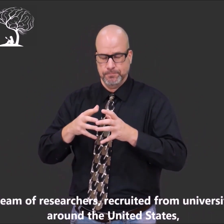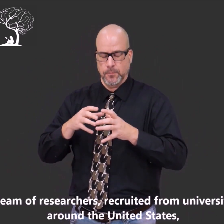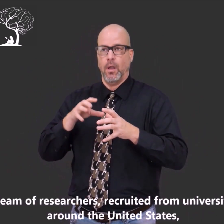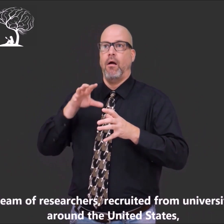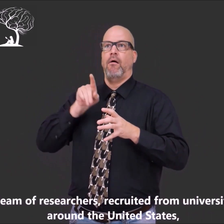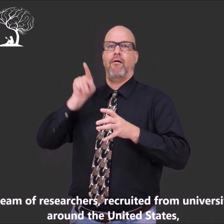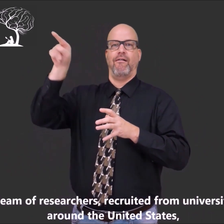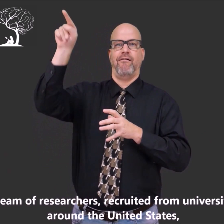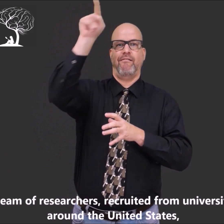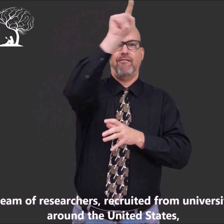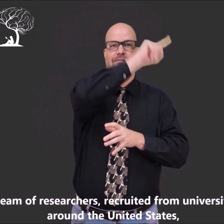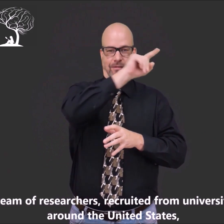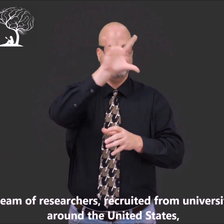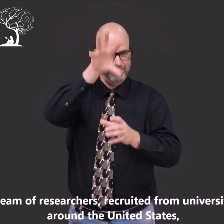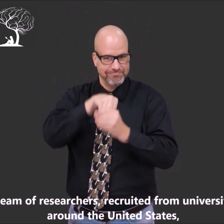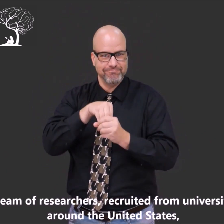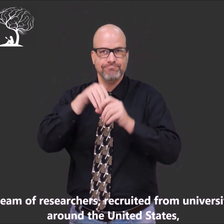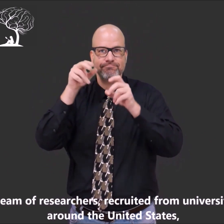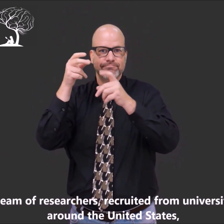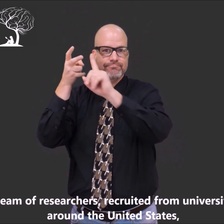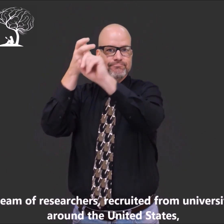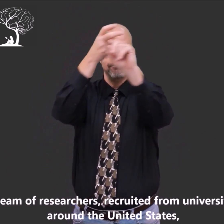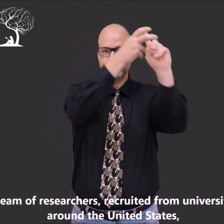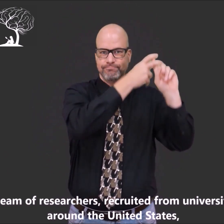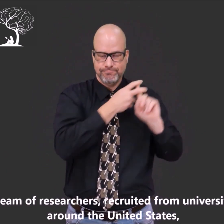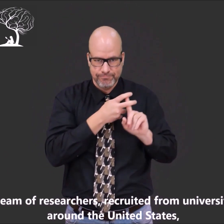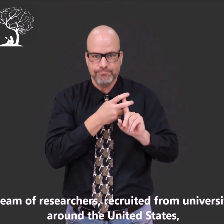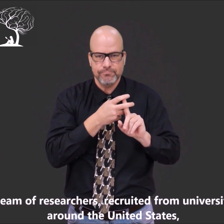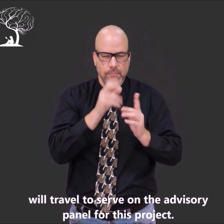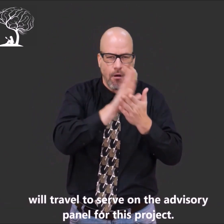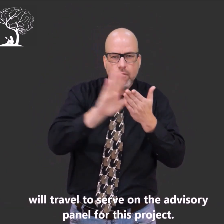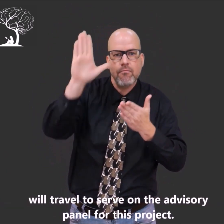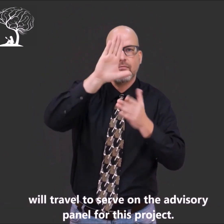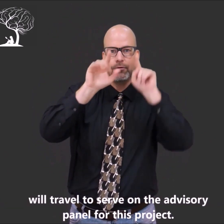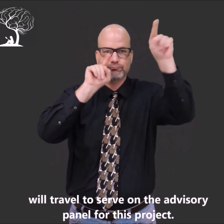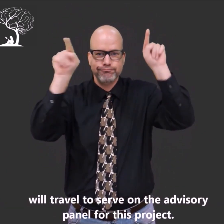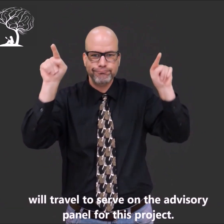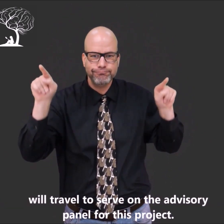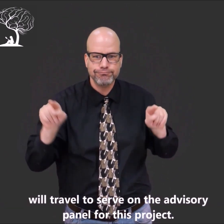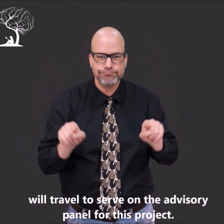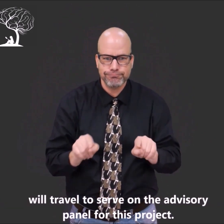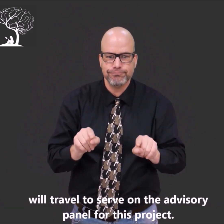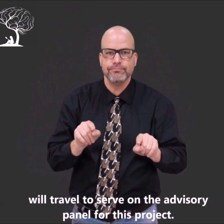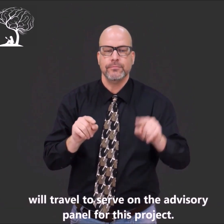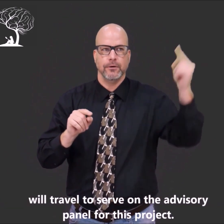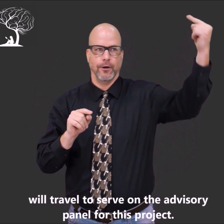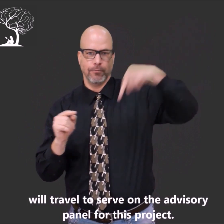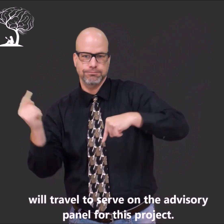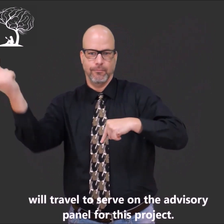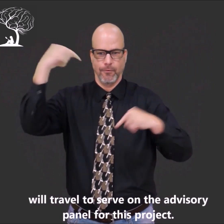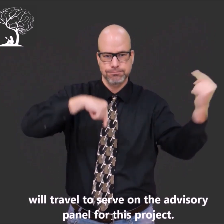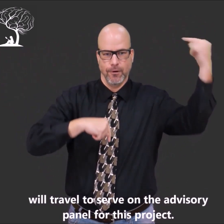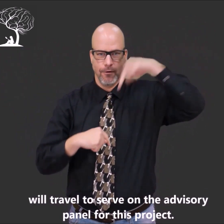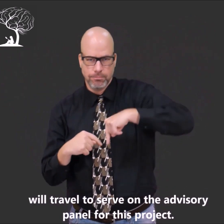A team of researchers recruited from universities around the United States will travel to serve on the advisory panel for this